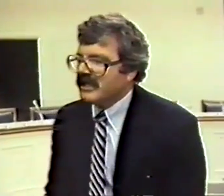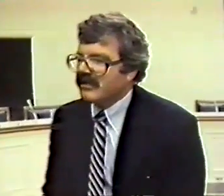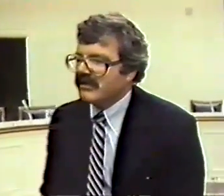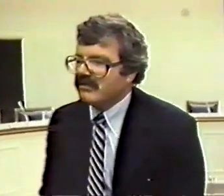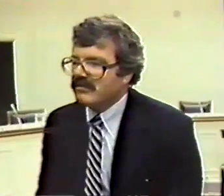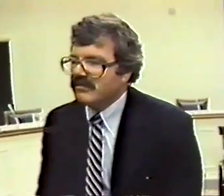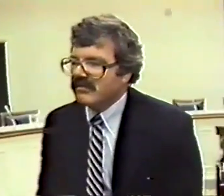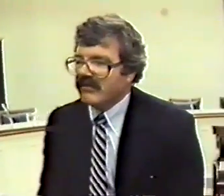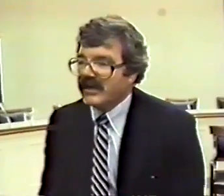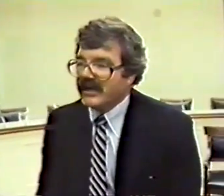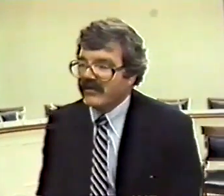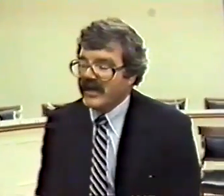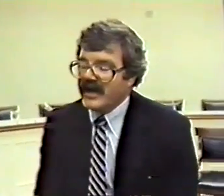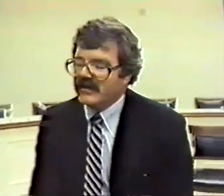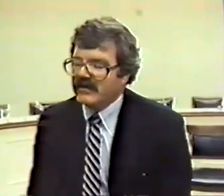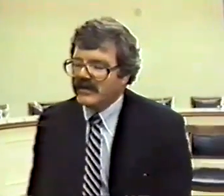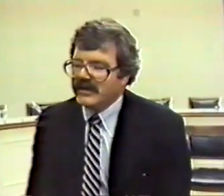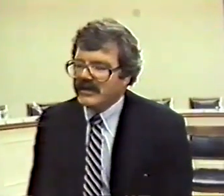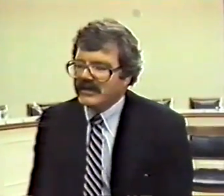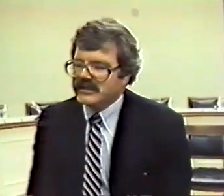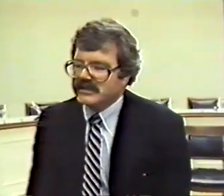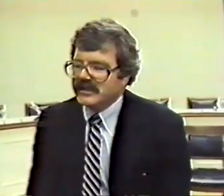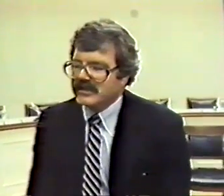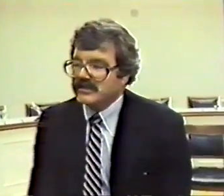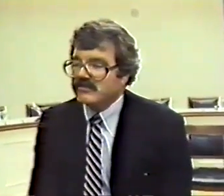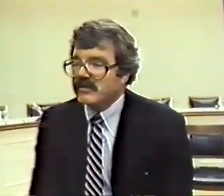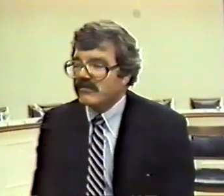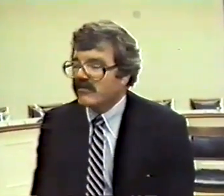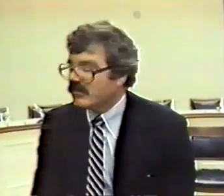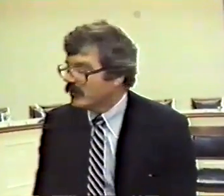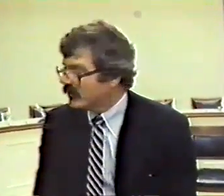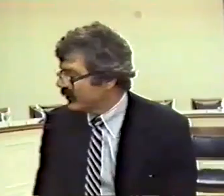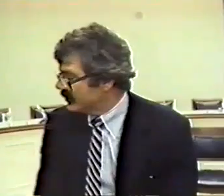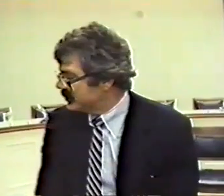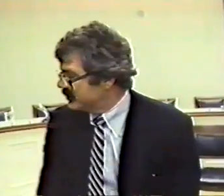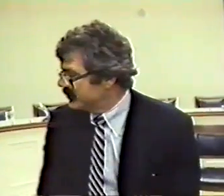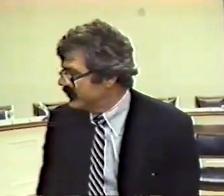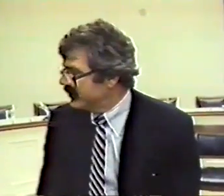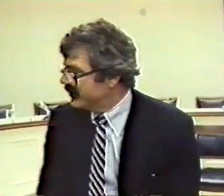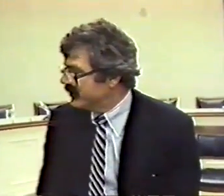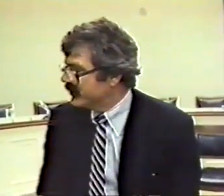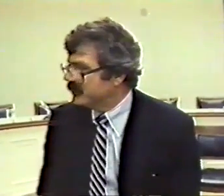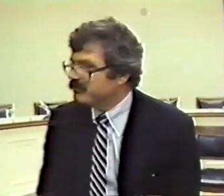cuts. And I think what we will find out now is that it's far more harsh